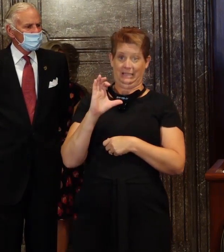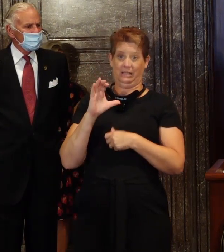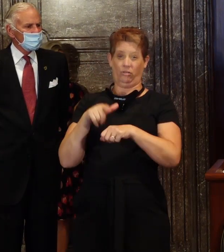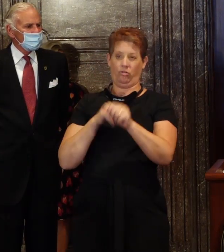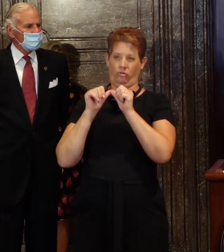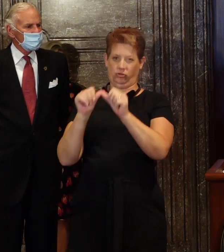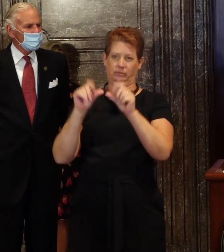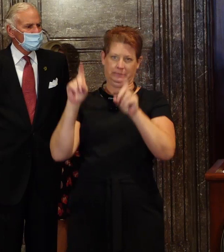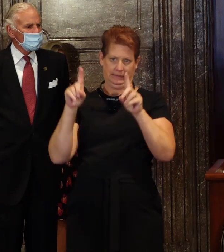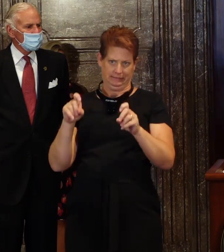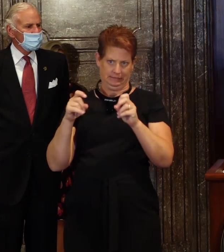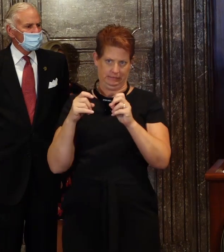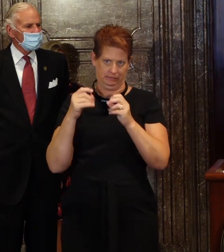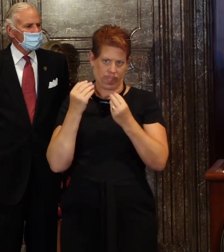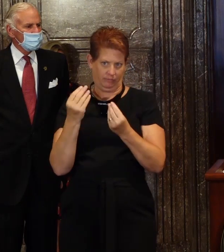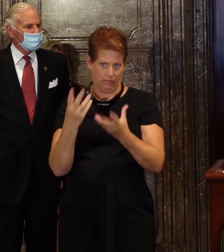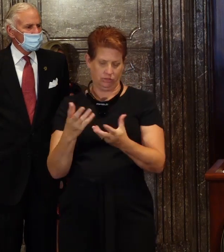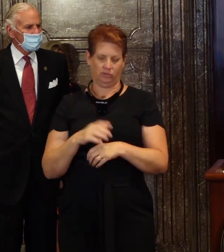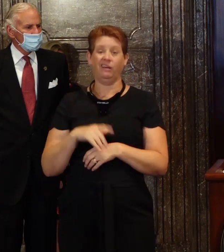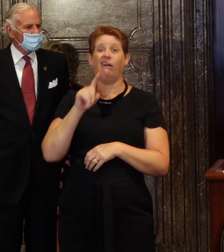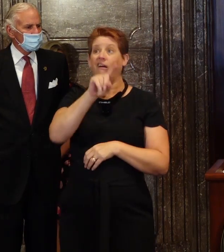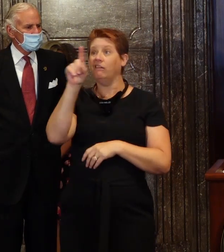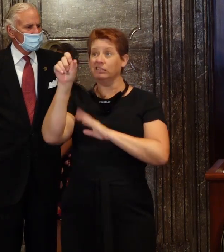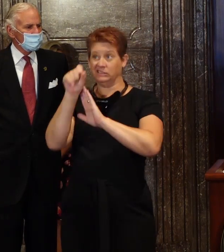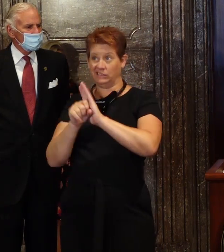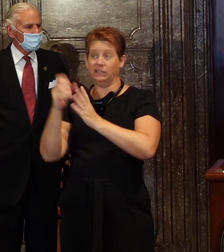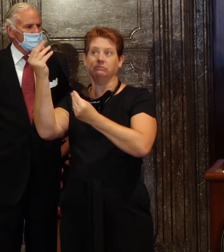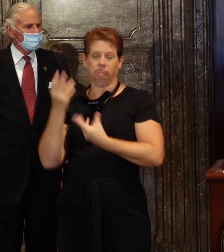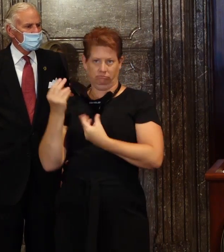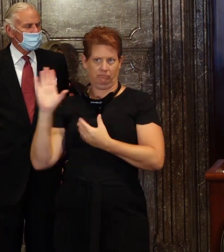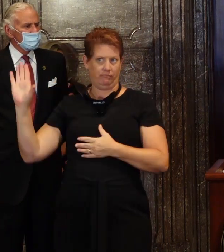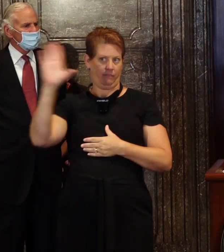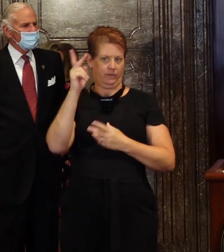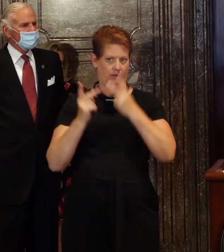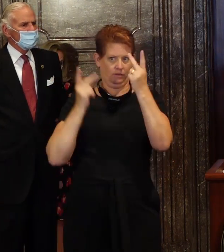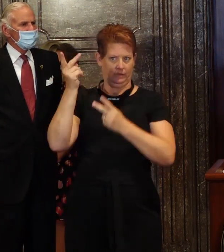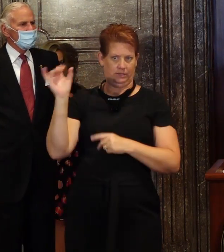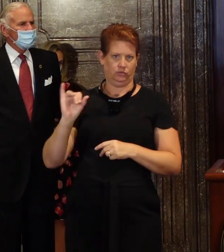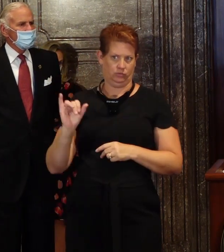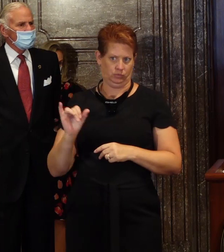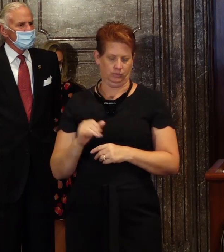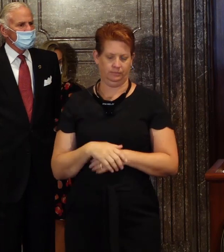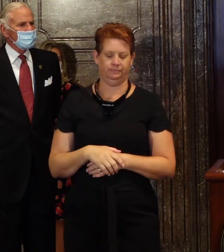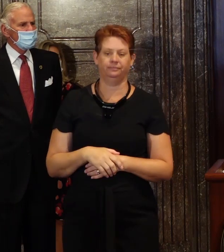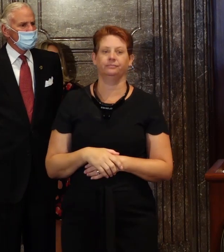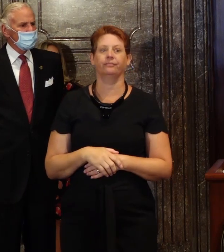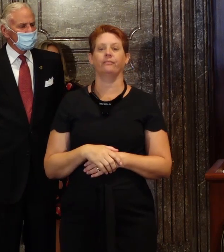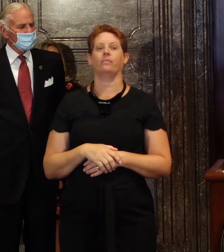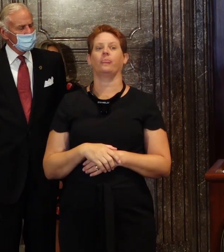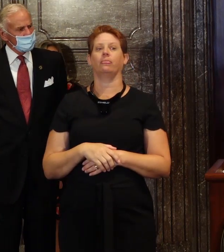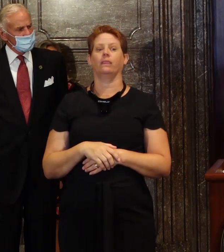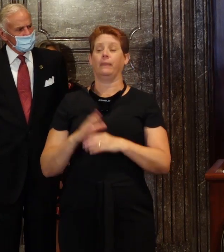guidance, as well as visitation plans from other states. Before I begin to speak about the specifics of the plan,